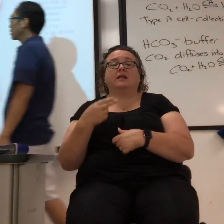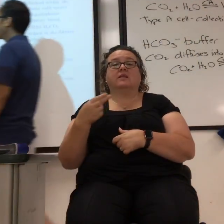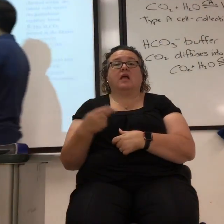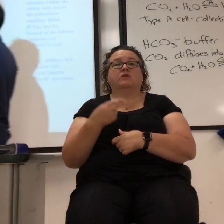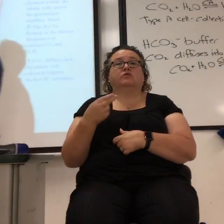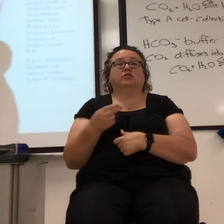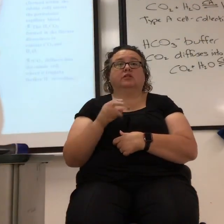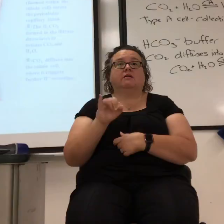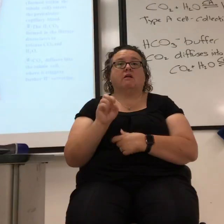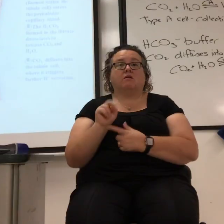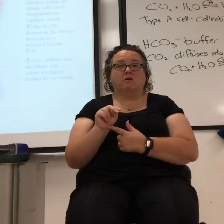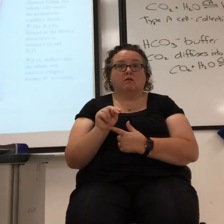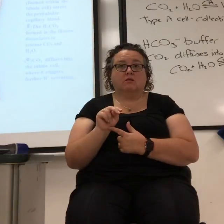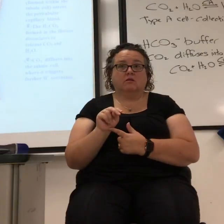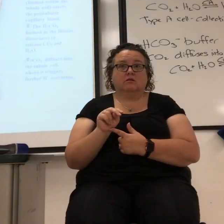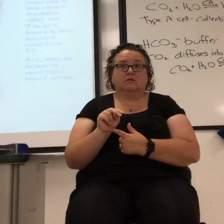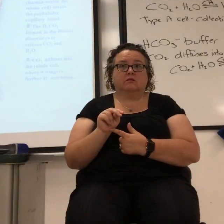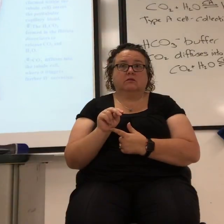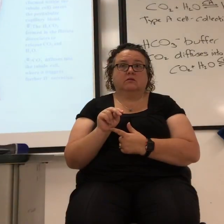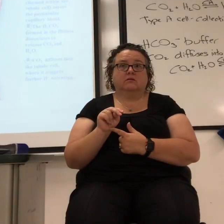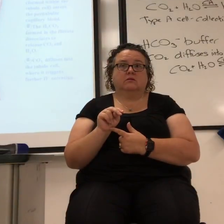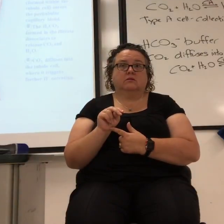ion